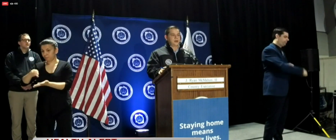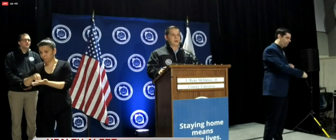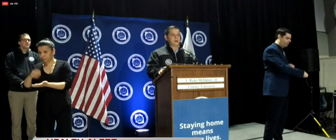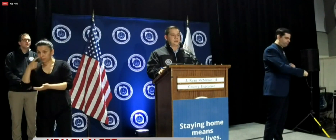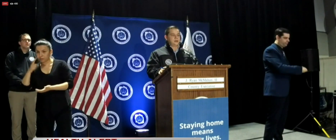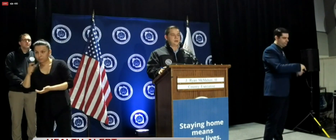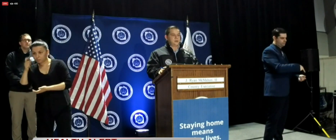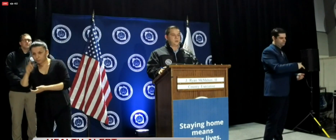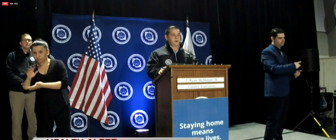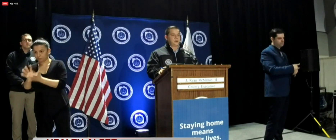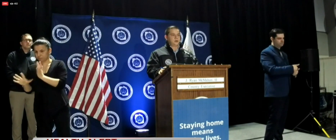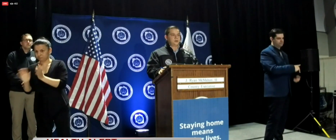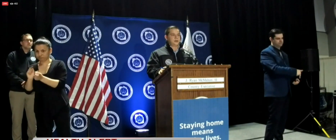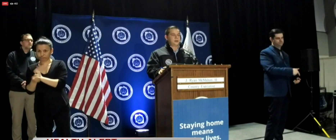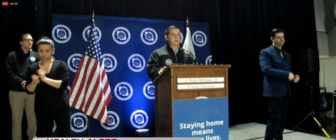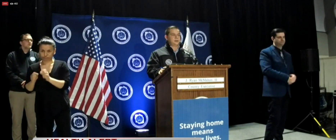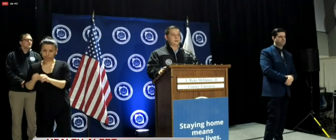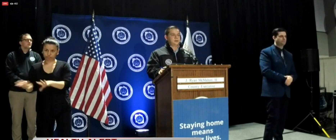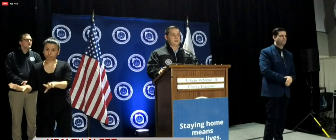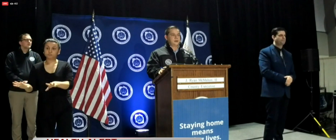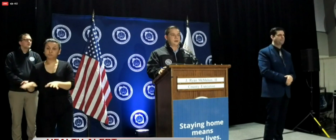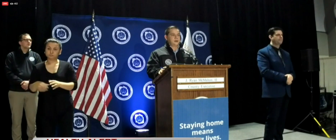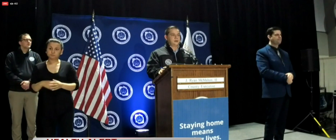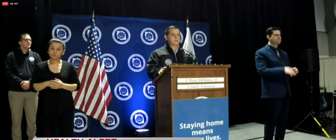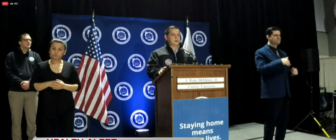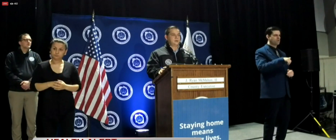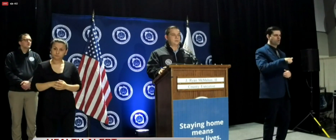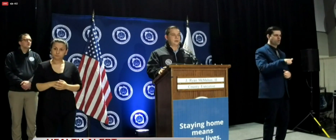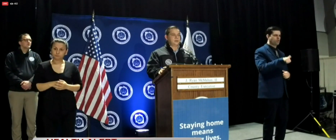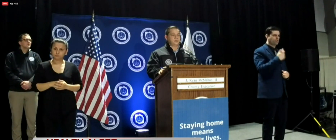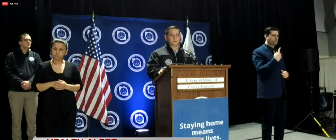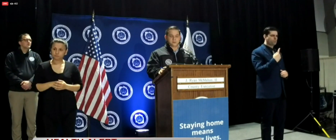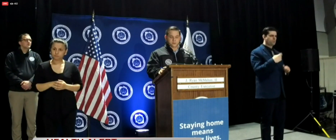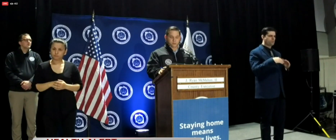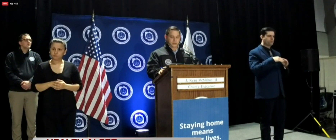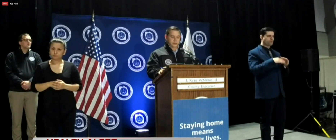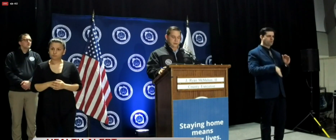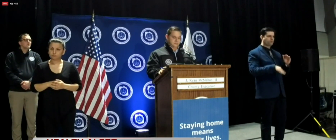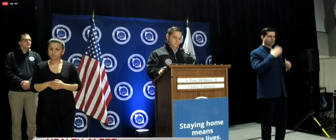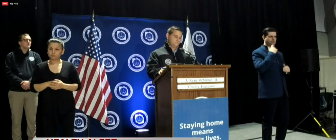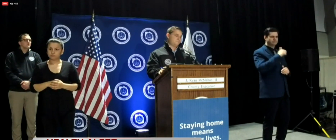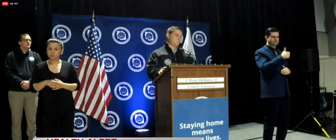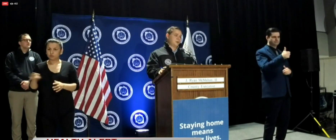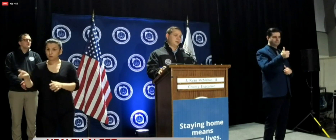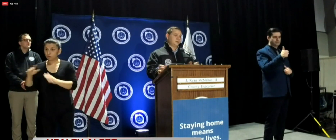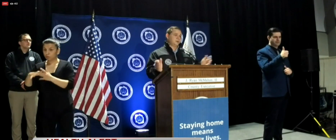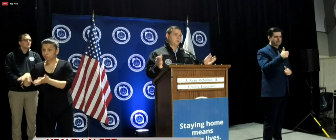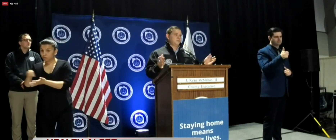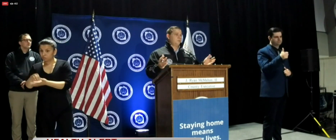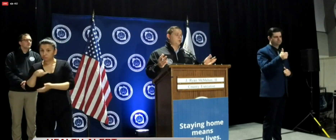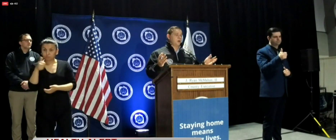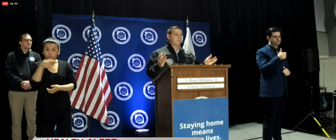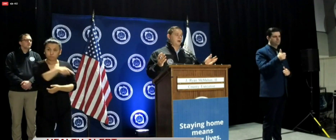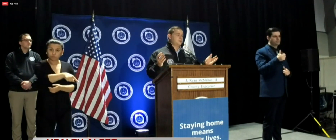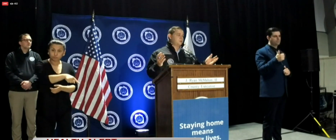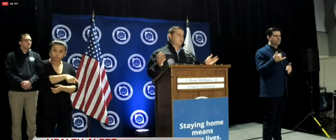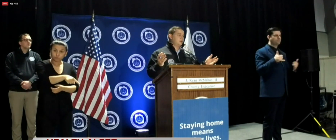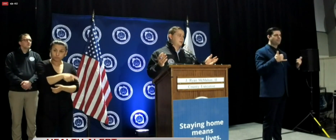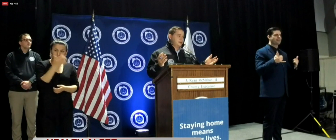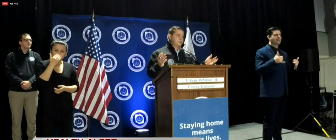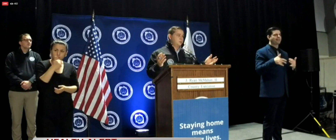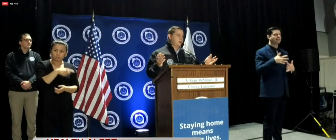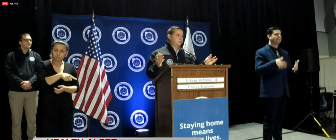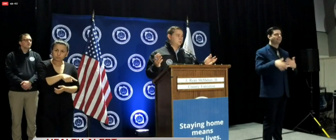we had another one under 10 involved, I think we said, with a play date. Again, most part, parents have